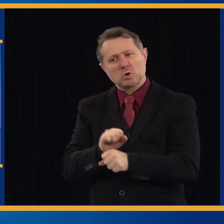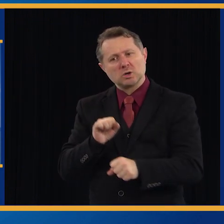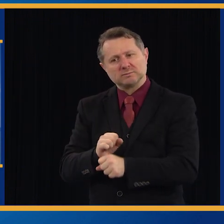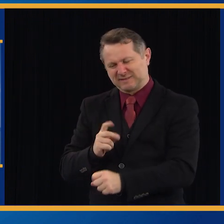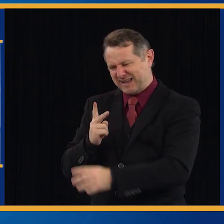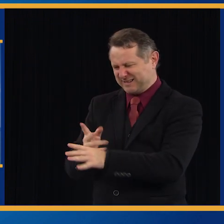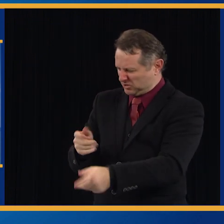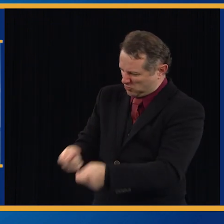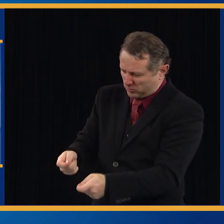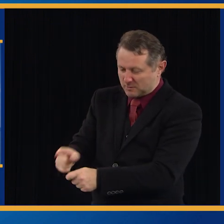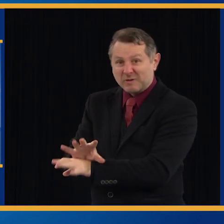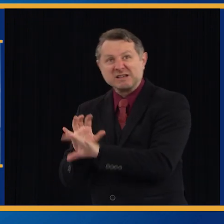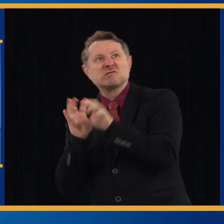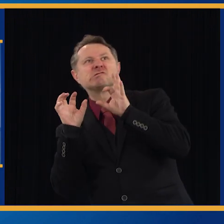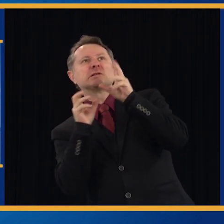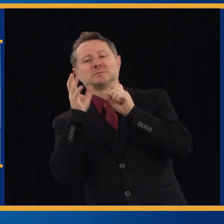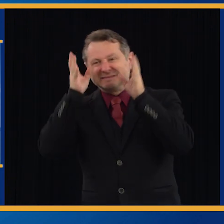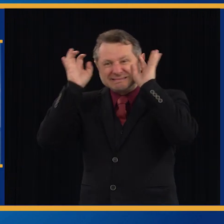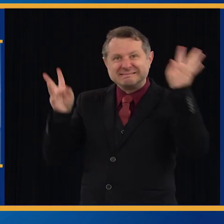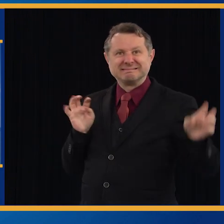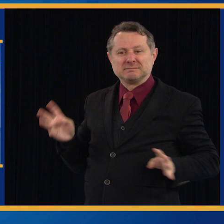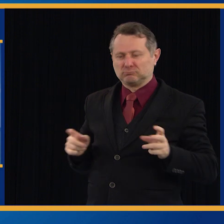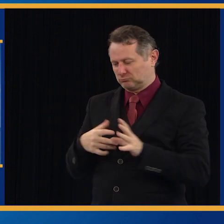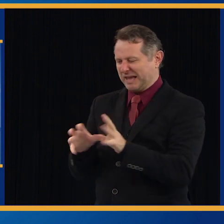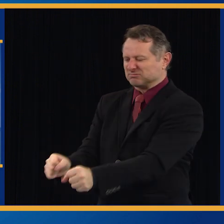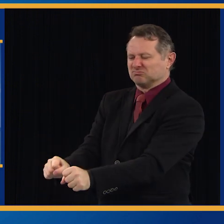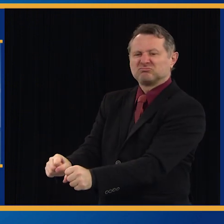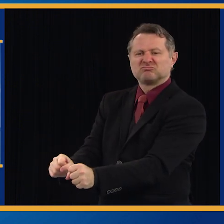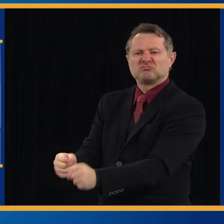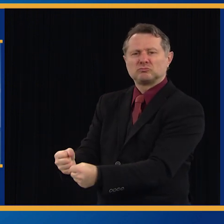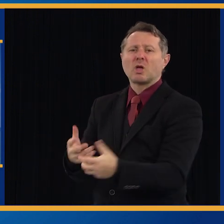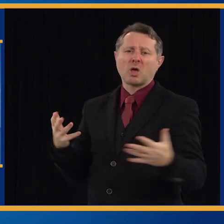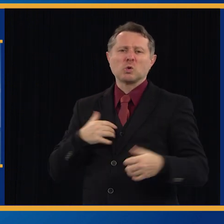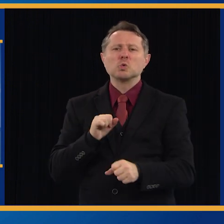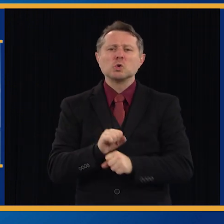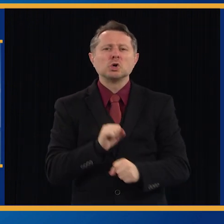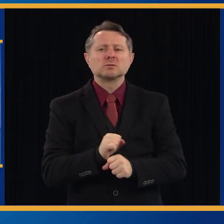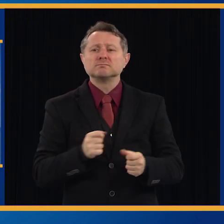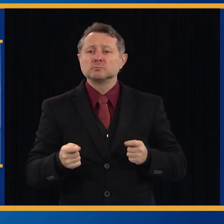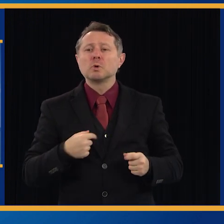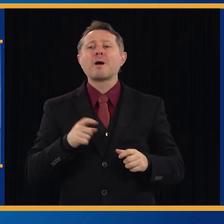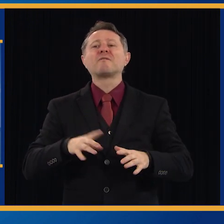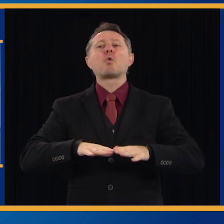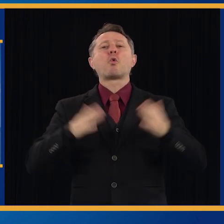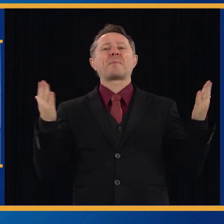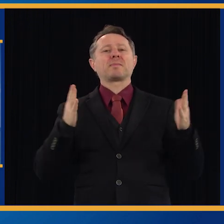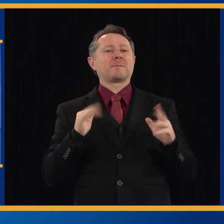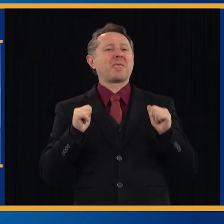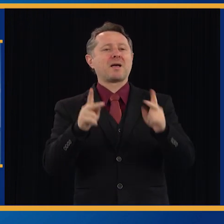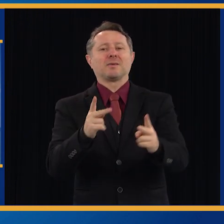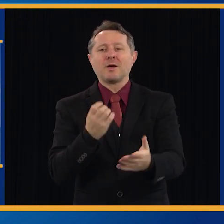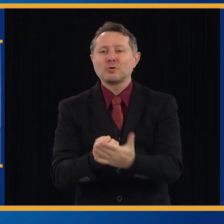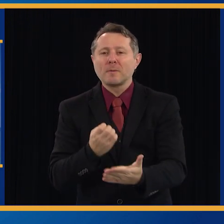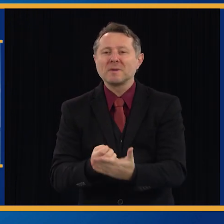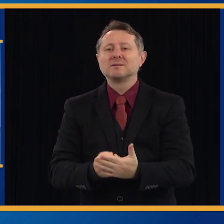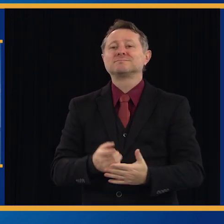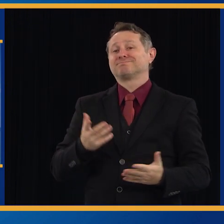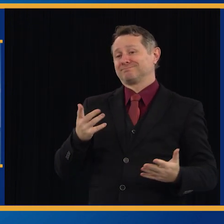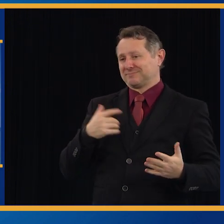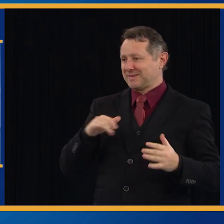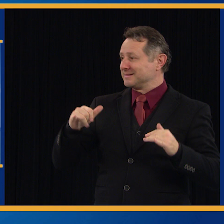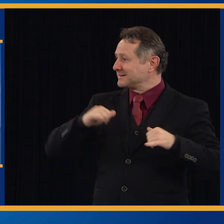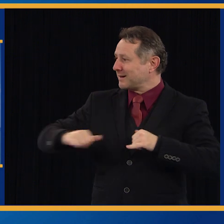to do to reopen. But we're going to set the bar high and we're going to reimagine. And what